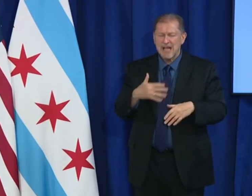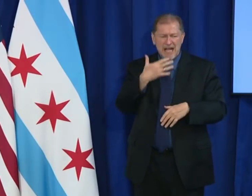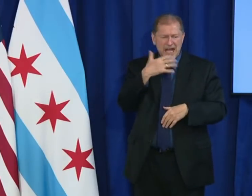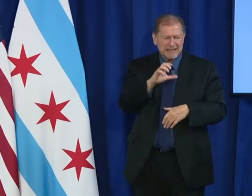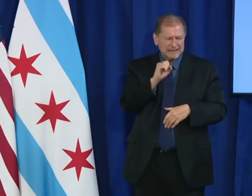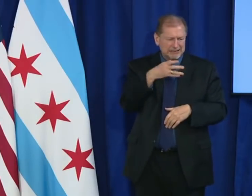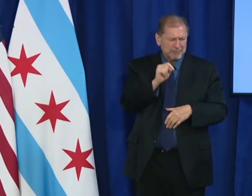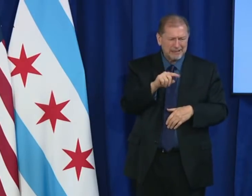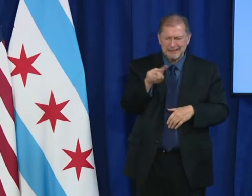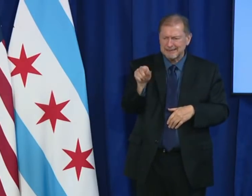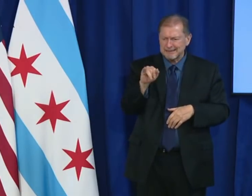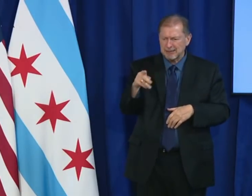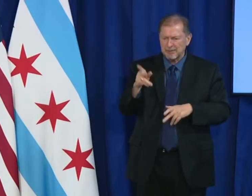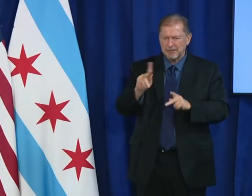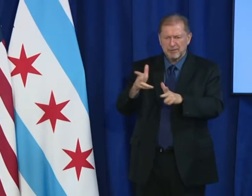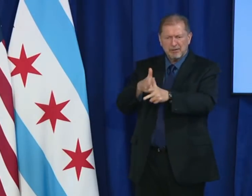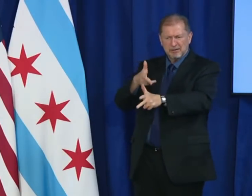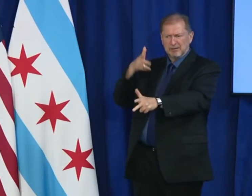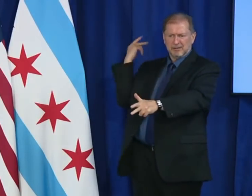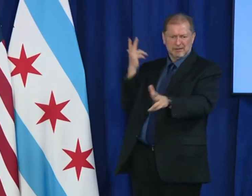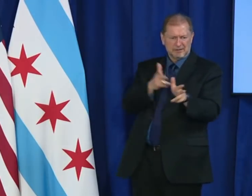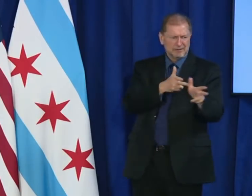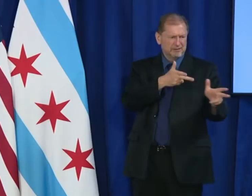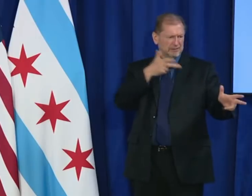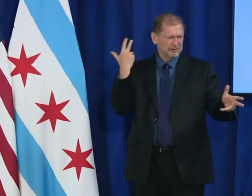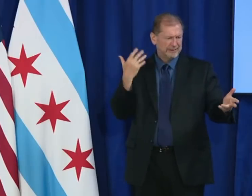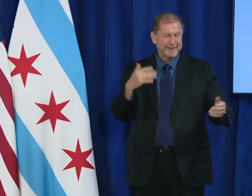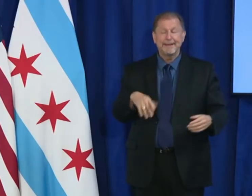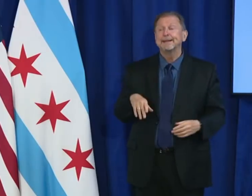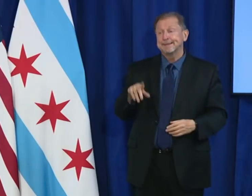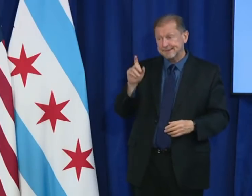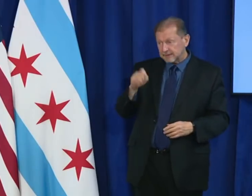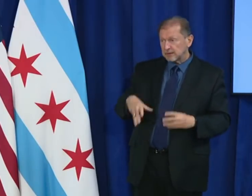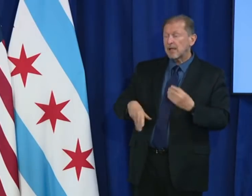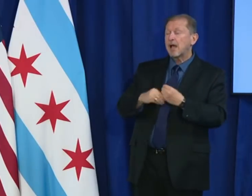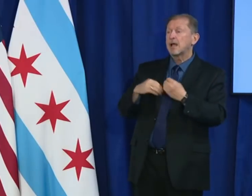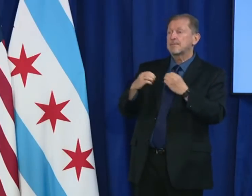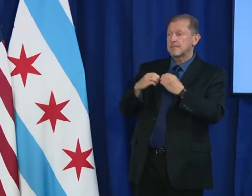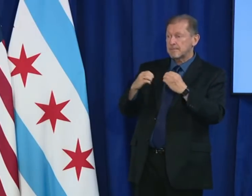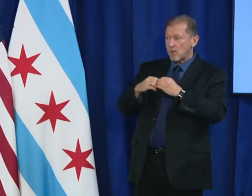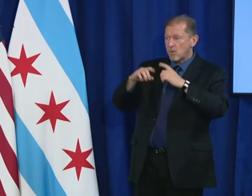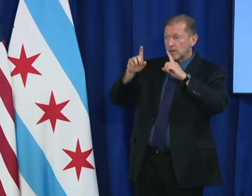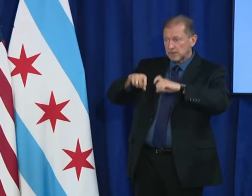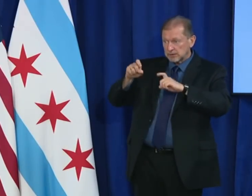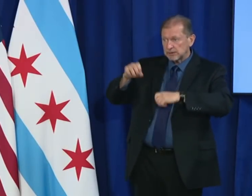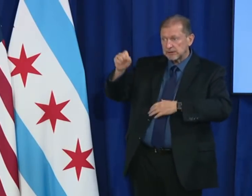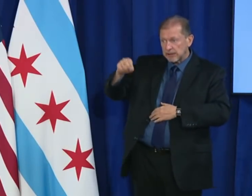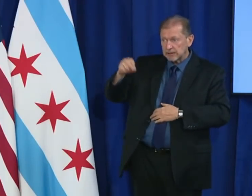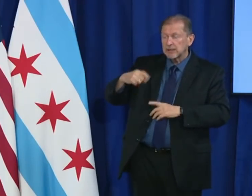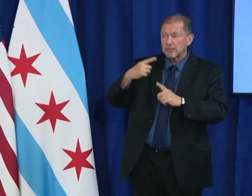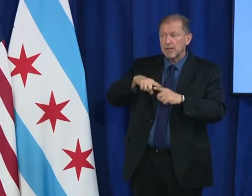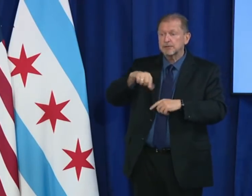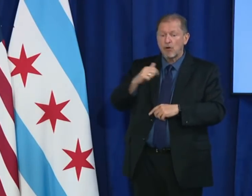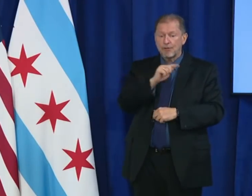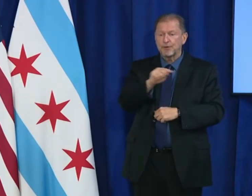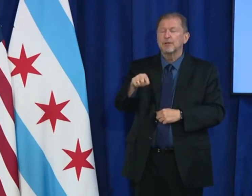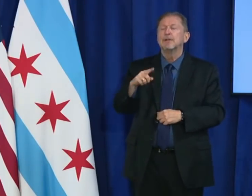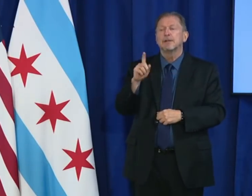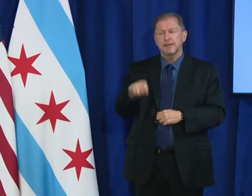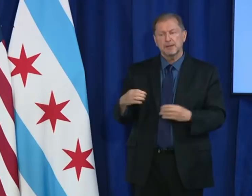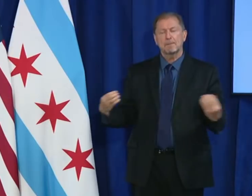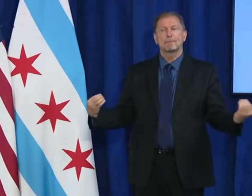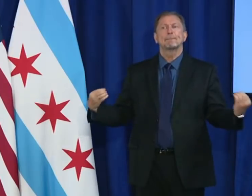zip codes? Yes, and not just that, but on a number of fronts, we are working to quickly expand